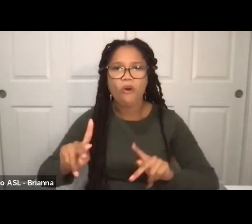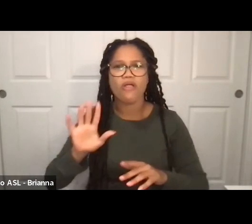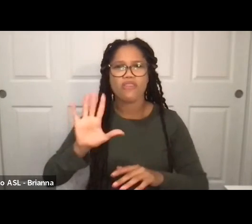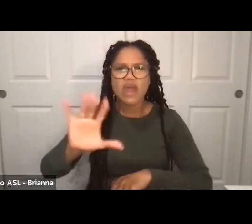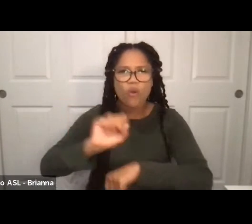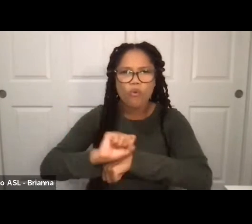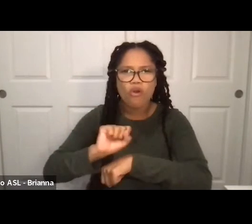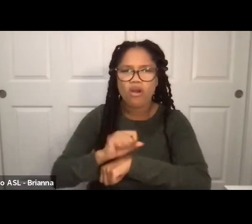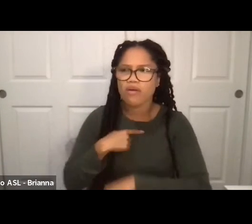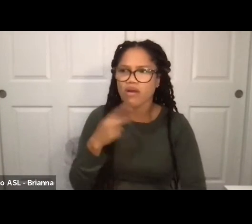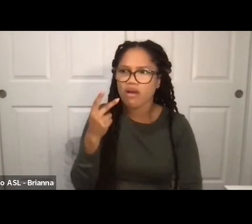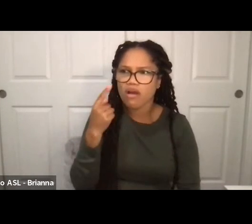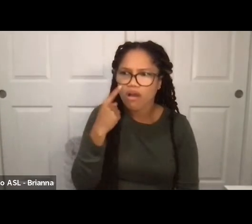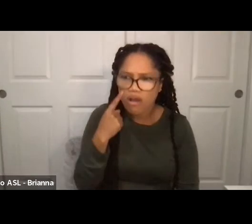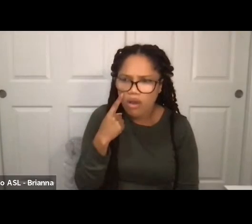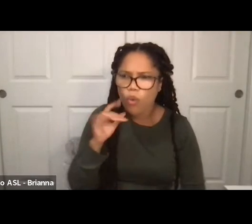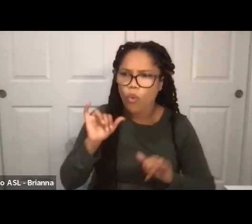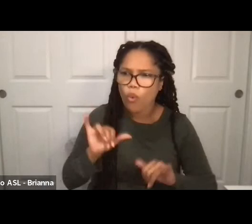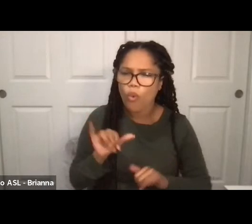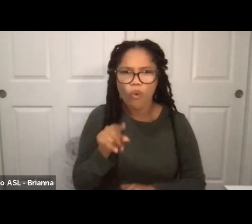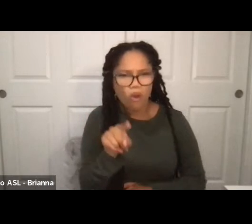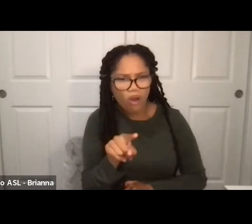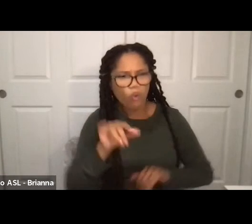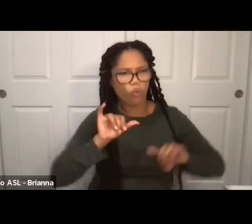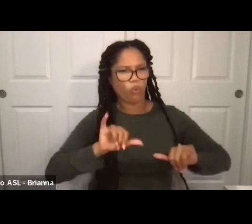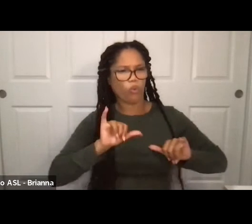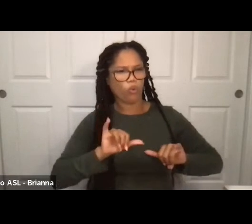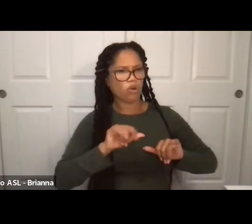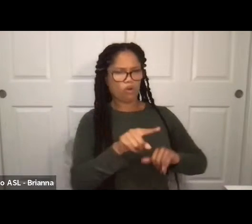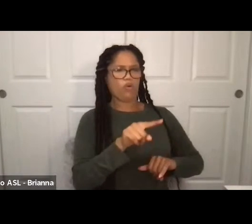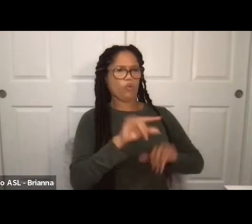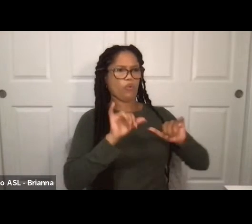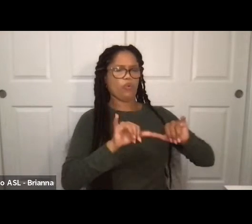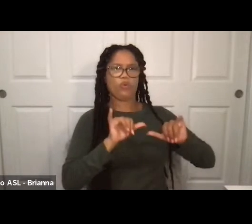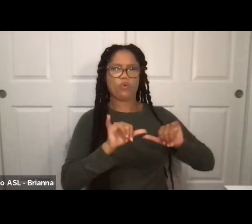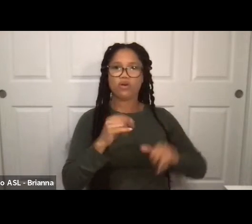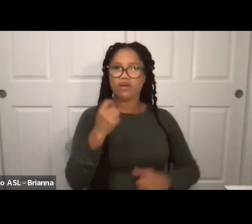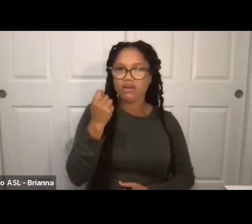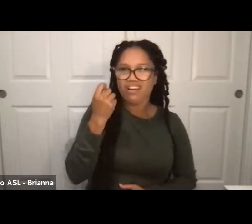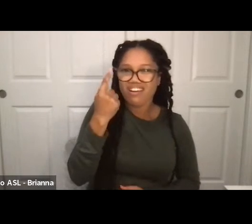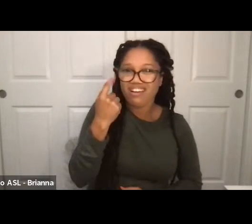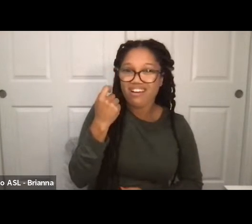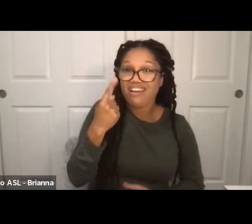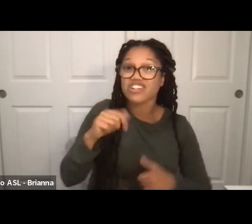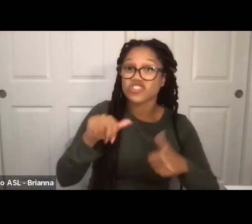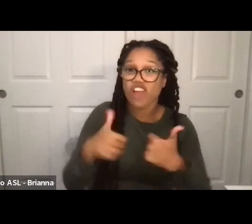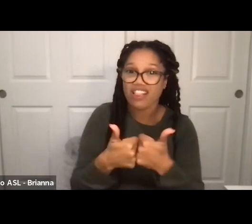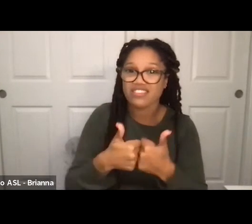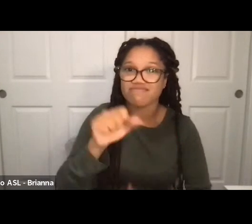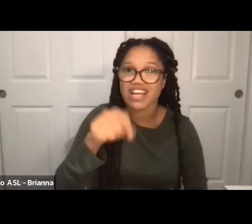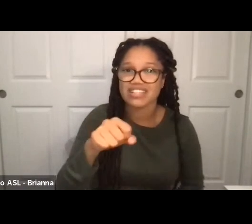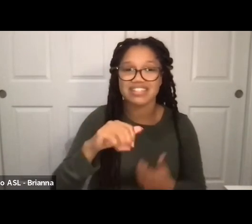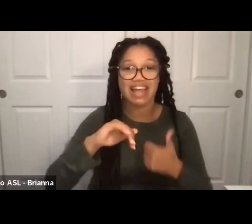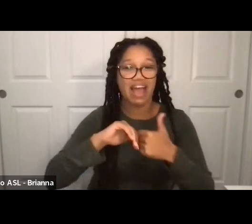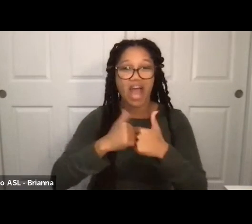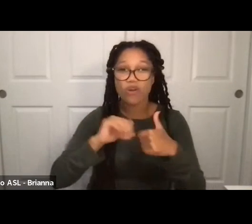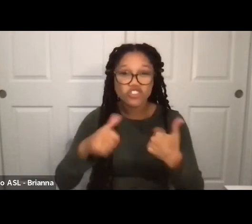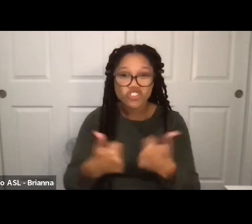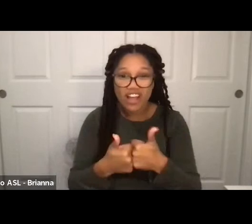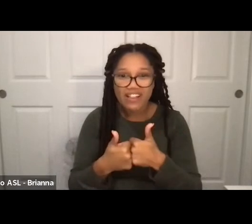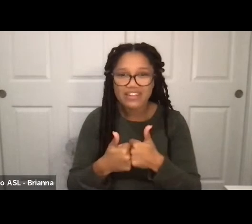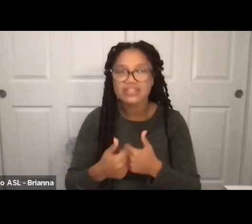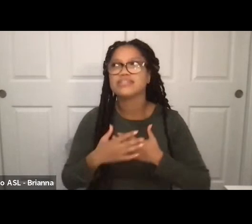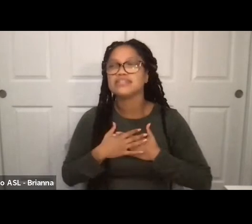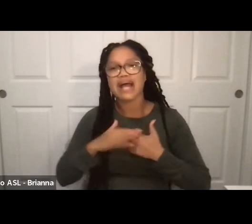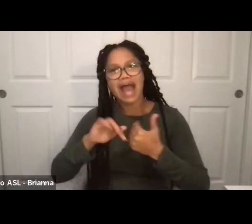work, right? But challenging because there are also challenges in how we relate to